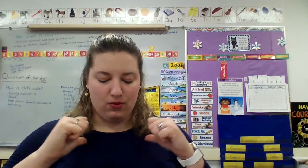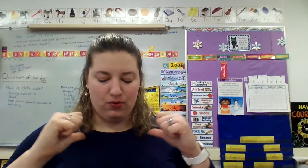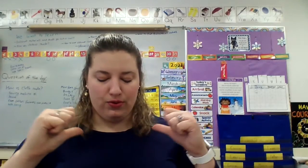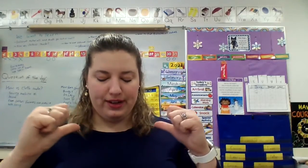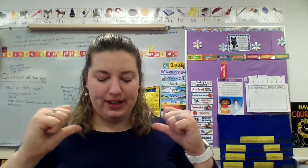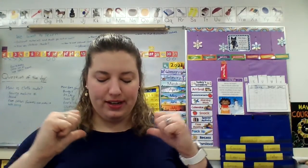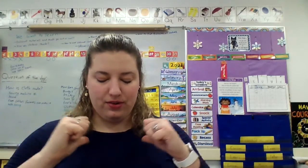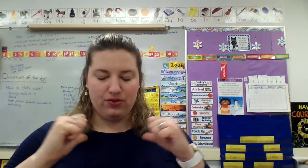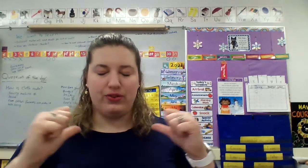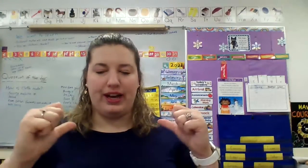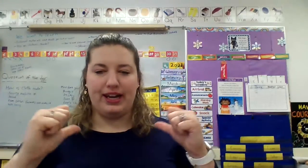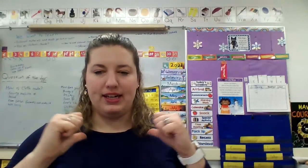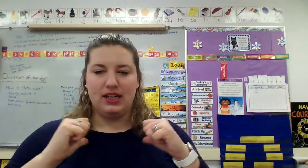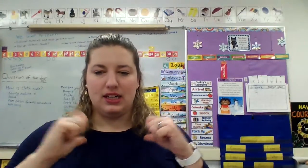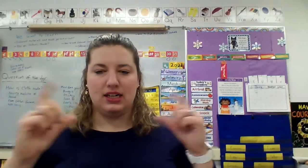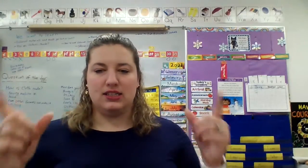Read, rain, ur.